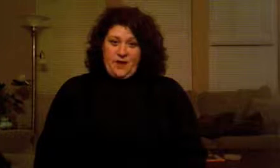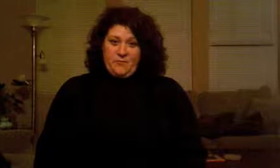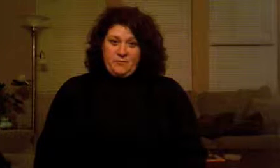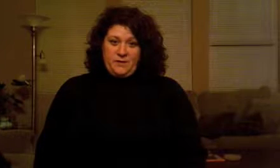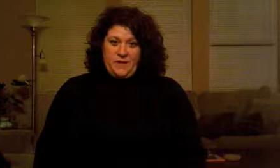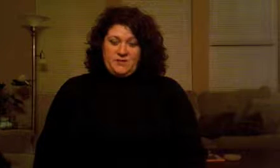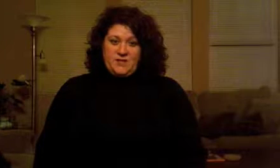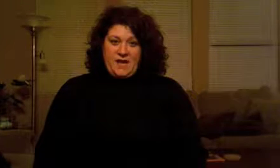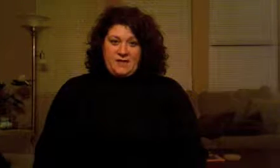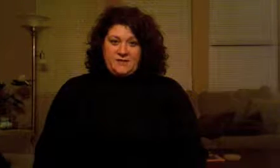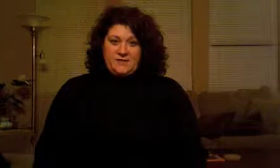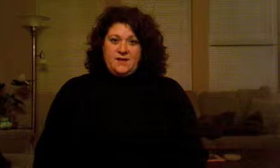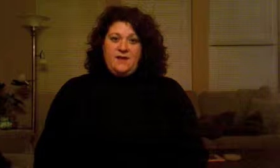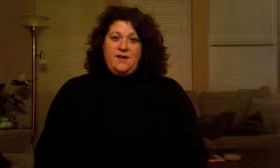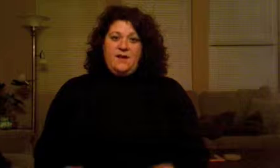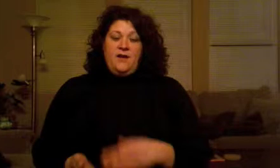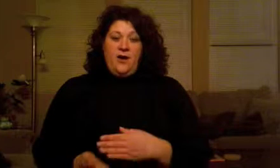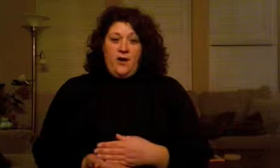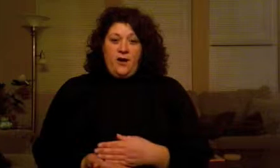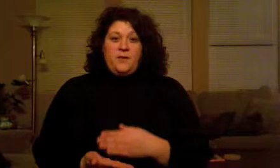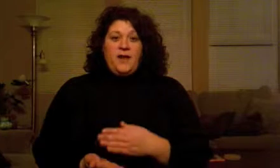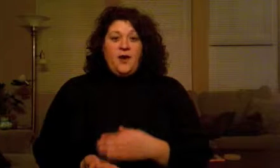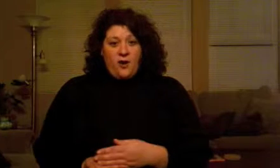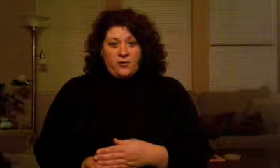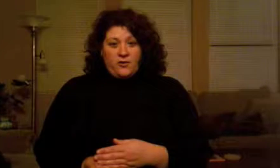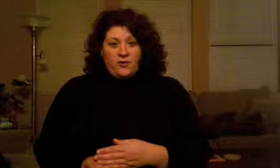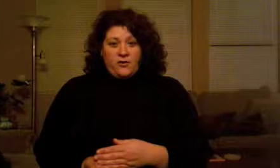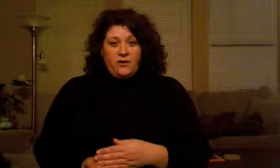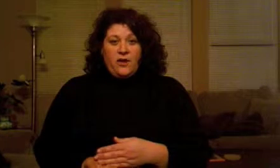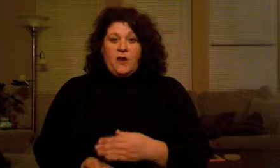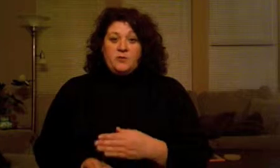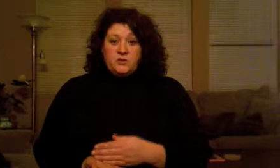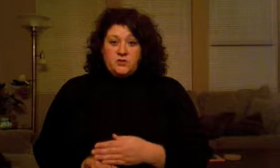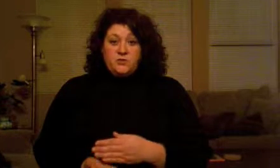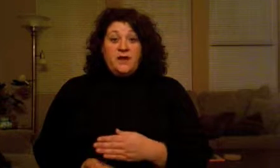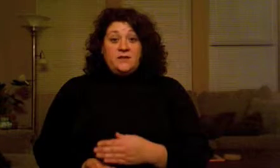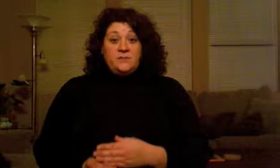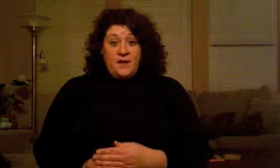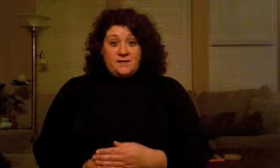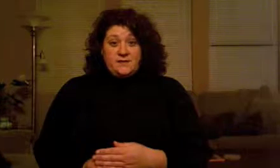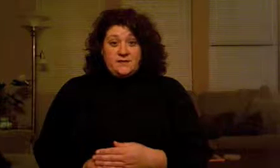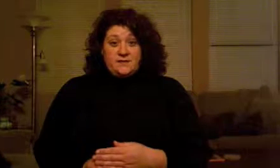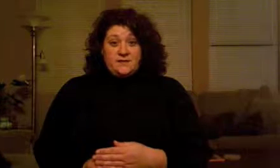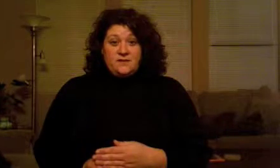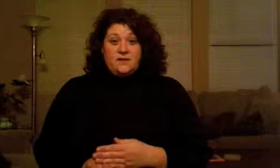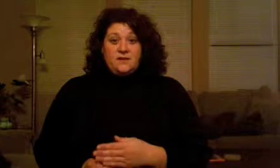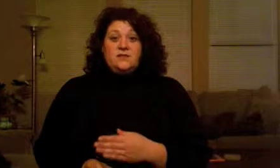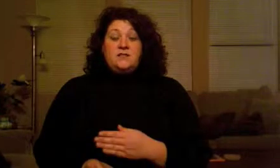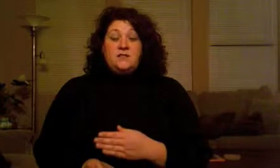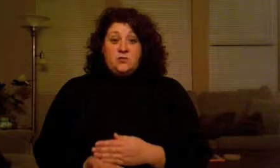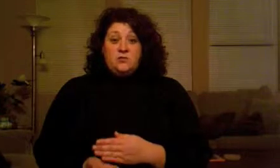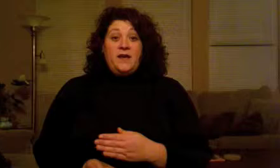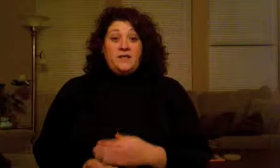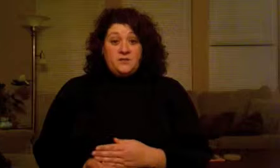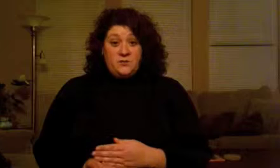Scout pledge as, on my honor, I will do my best to do my